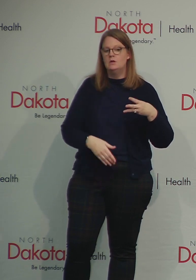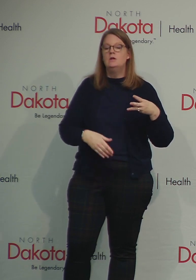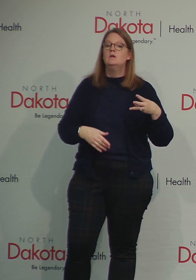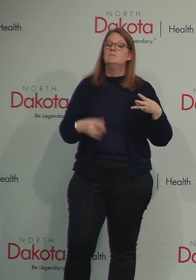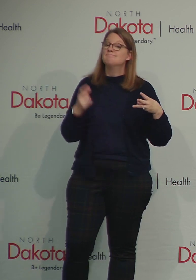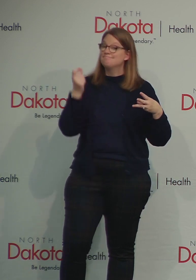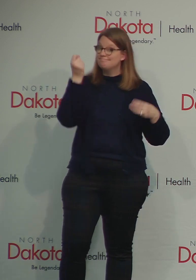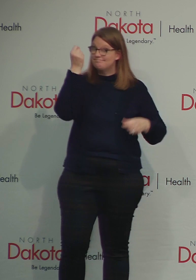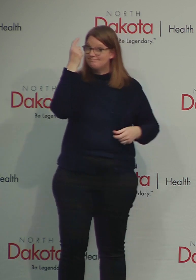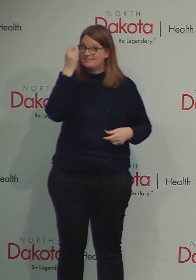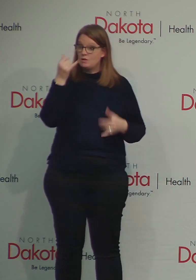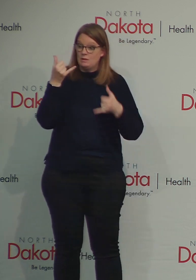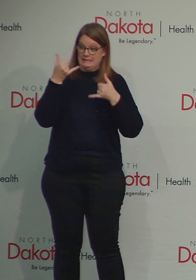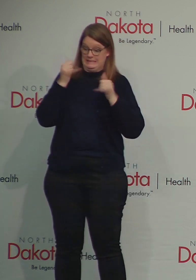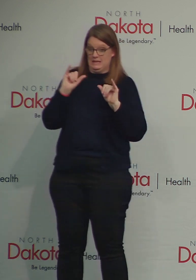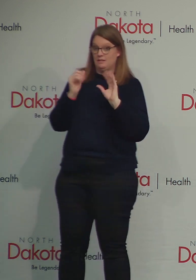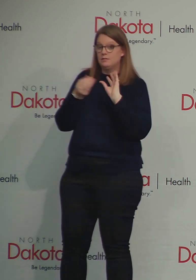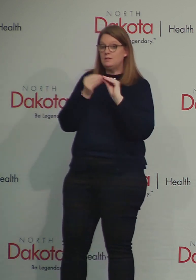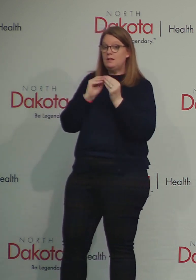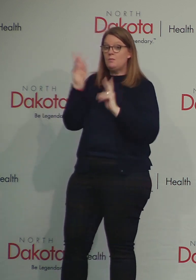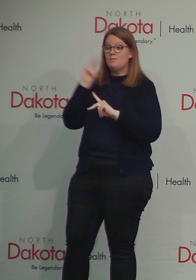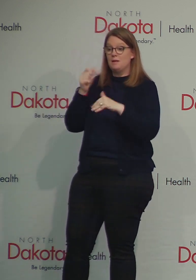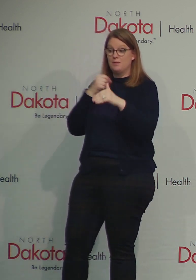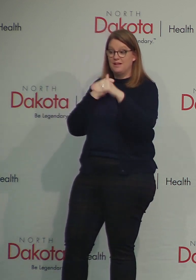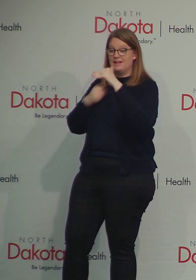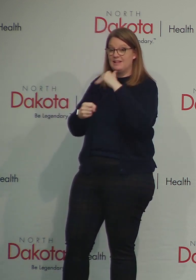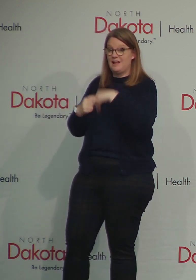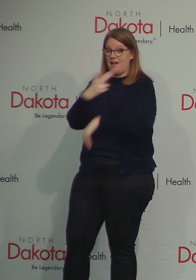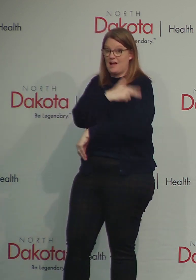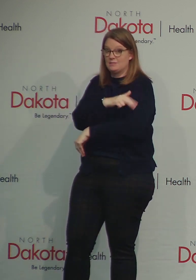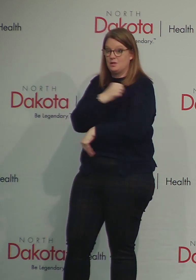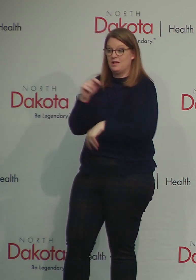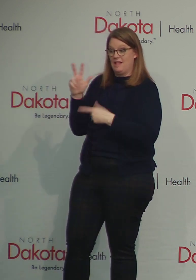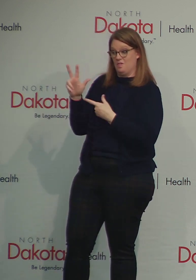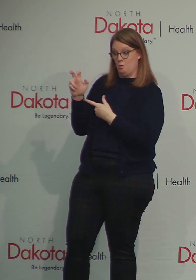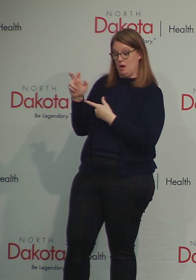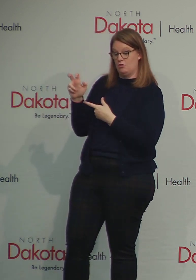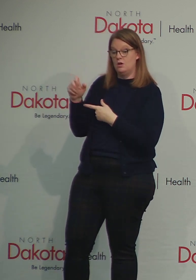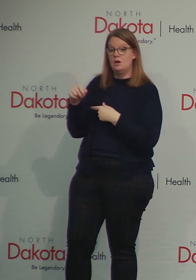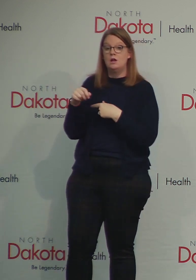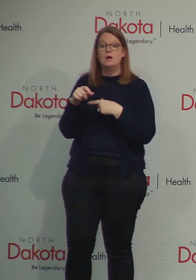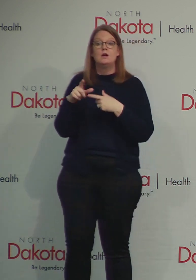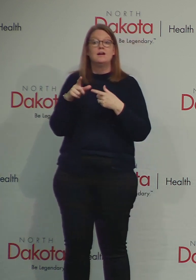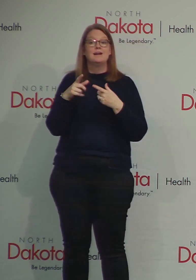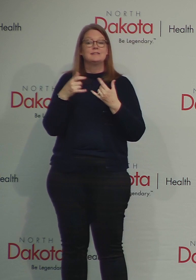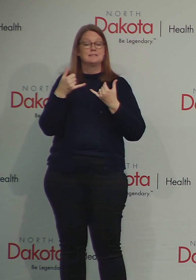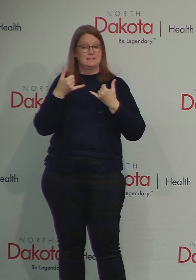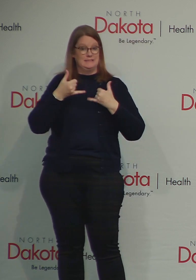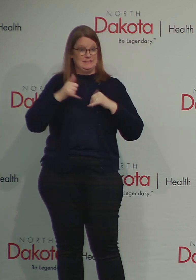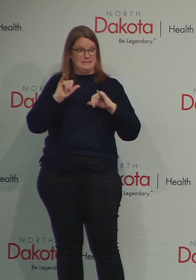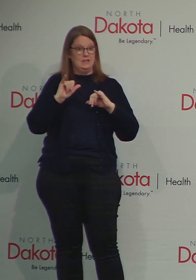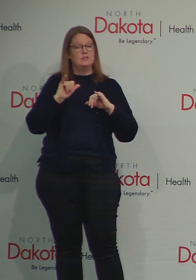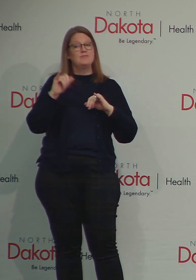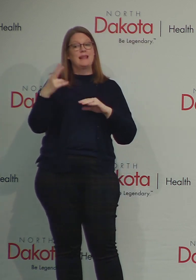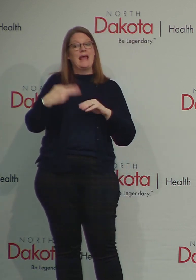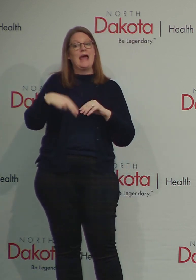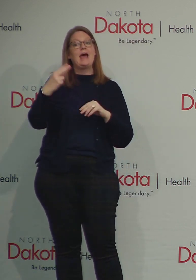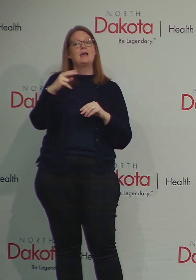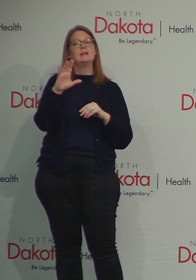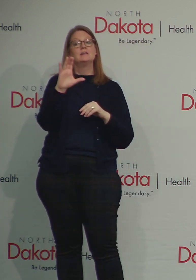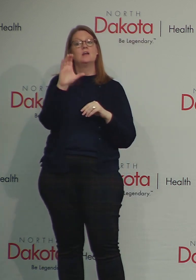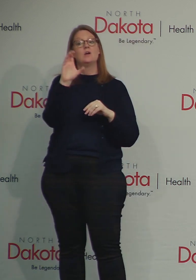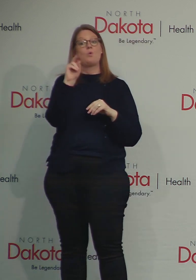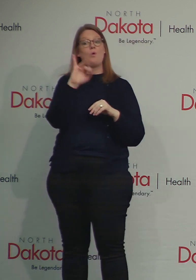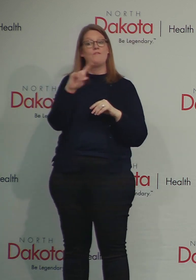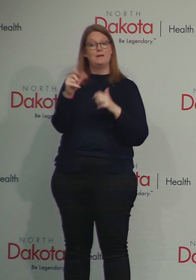still have hospitalizations that are near 300, and we still have among some of the highest COVID